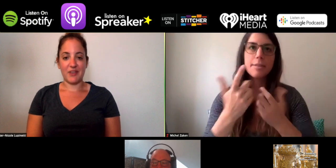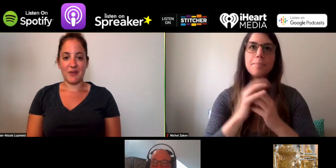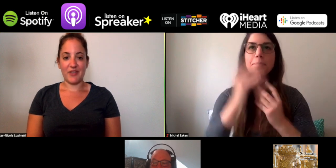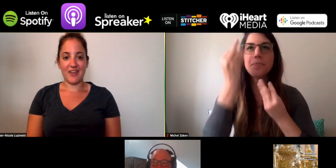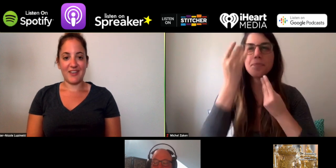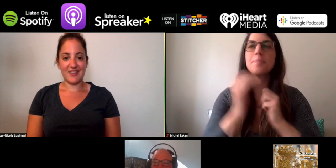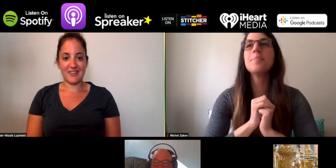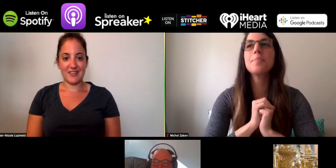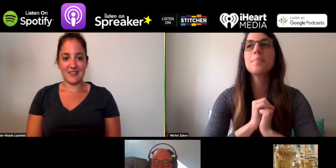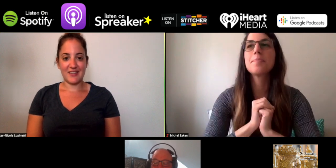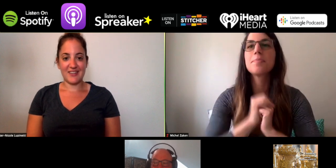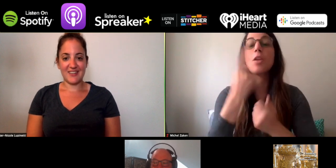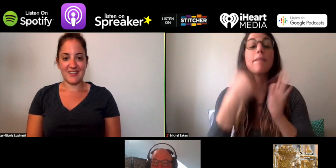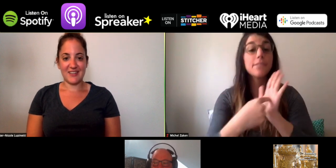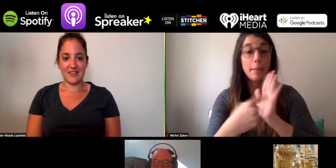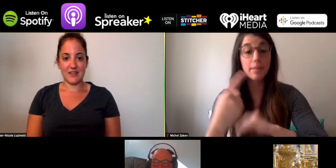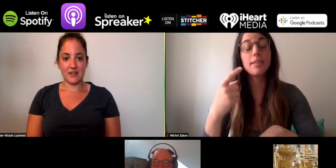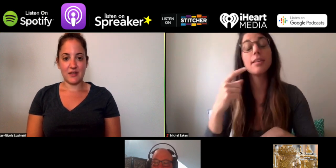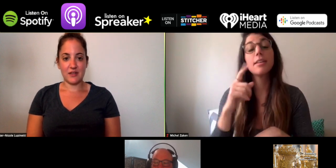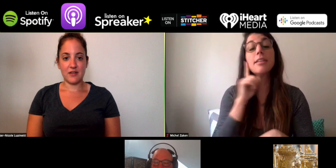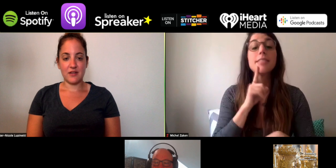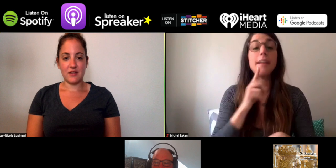let me think about that.